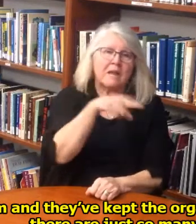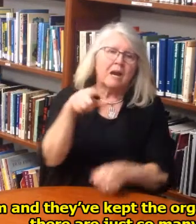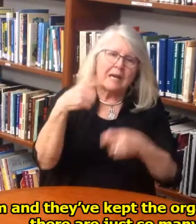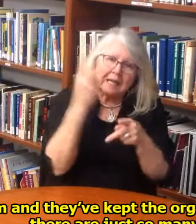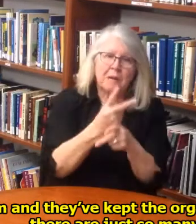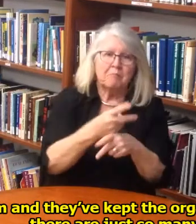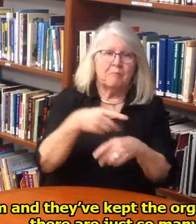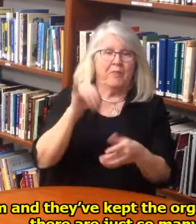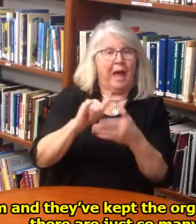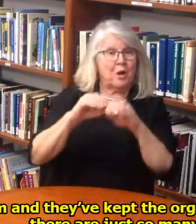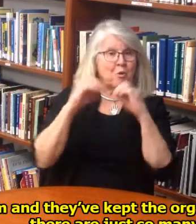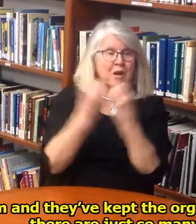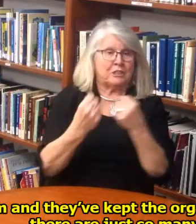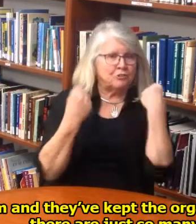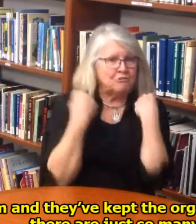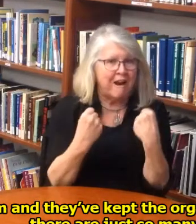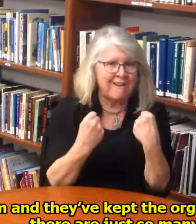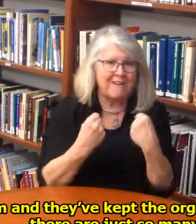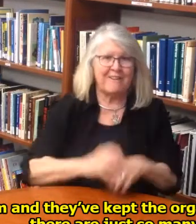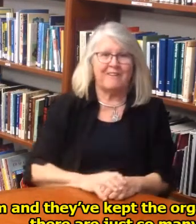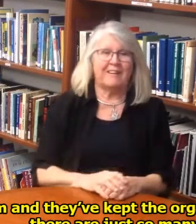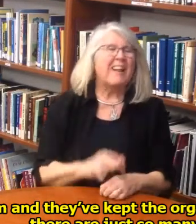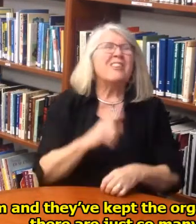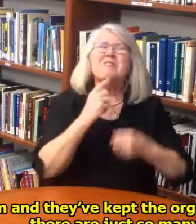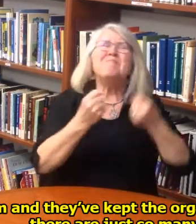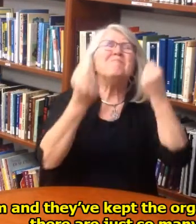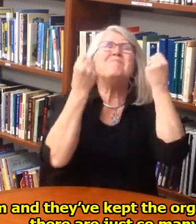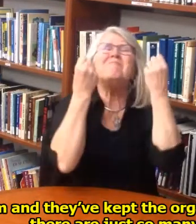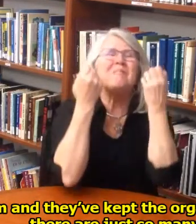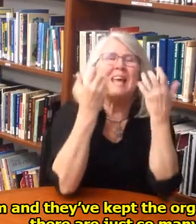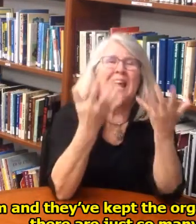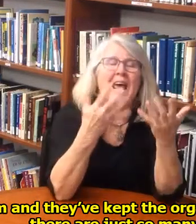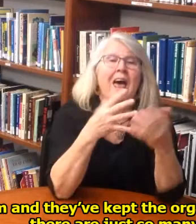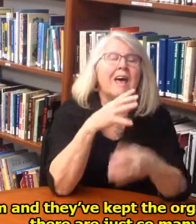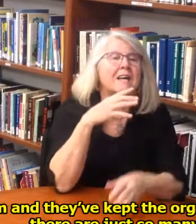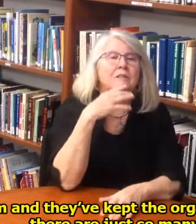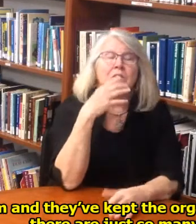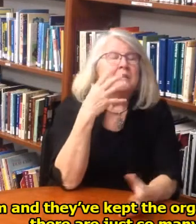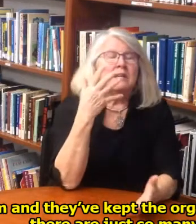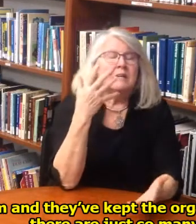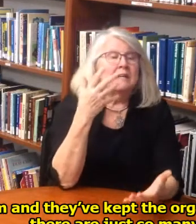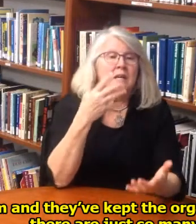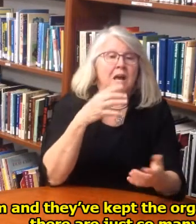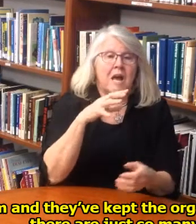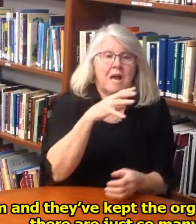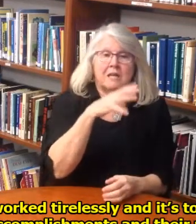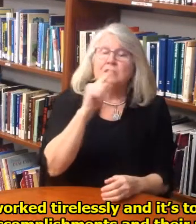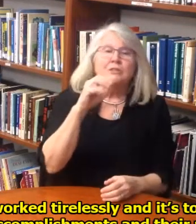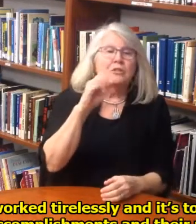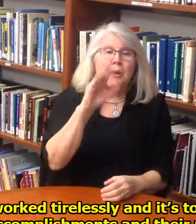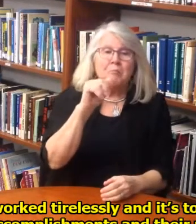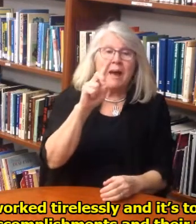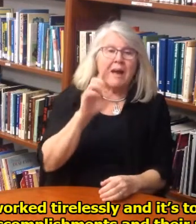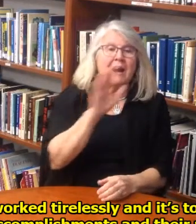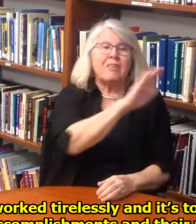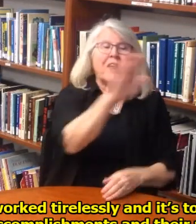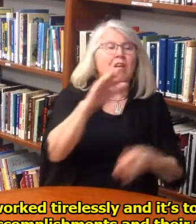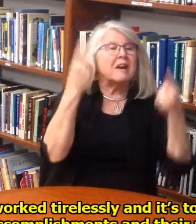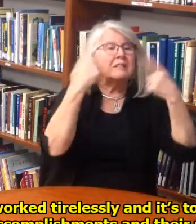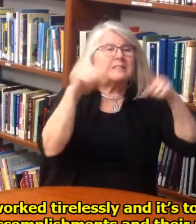love all of them, and they've kept the organization strong, and there are just so many that have worked tirelessly, and it's